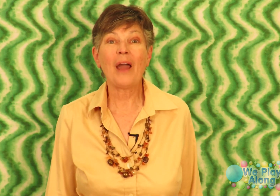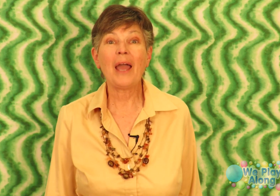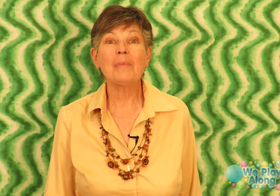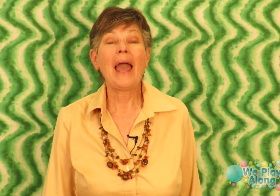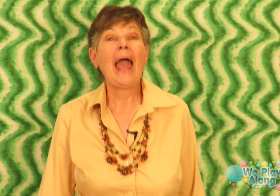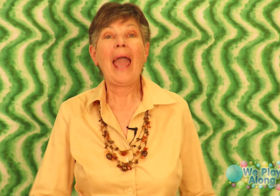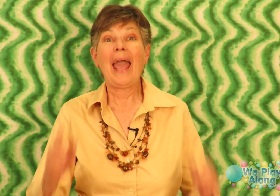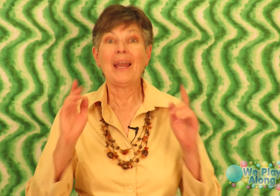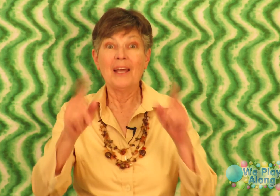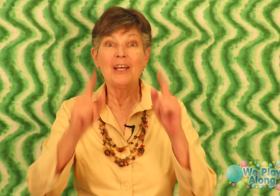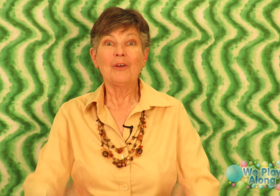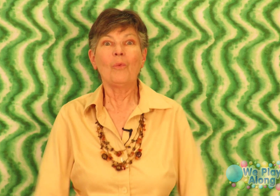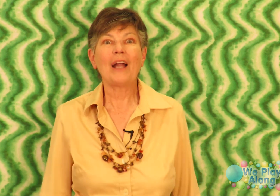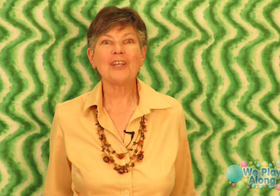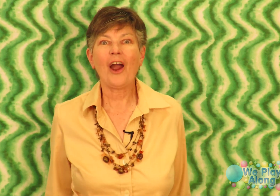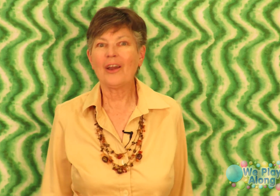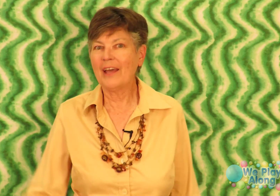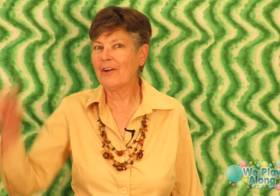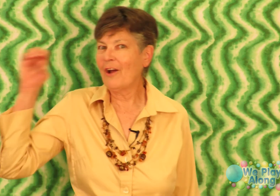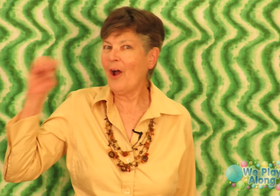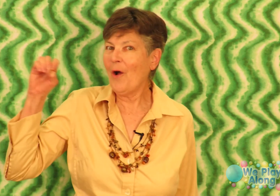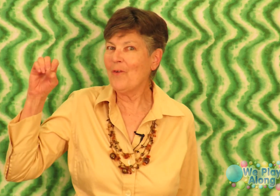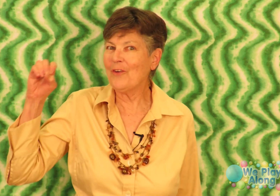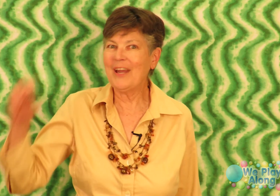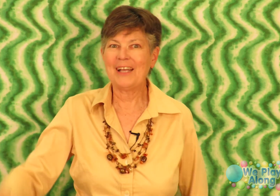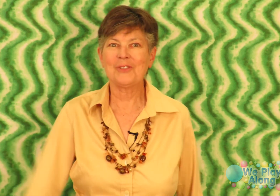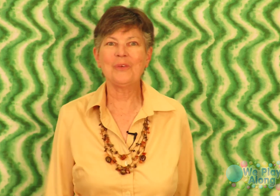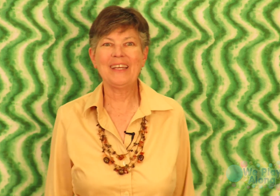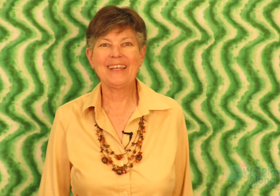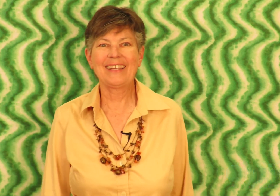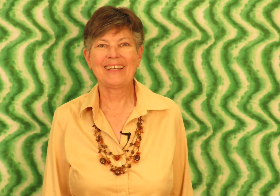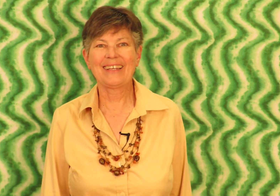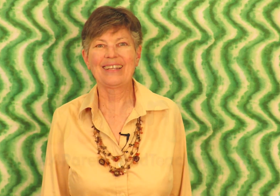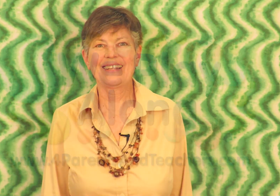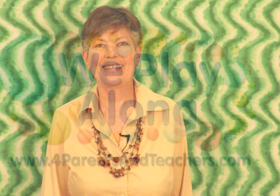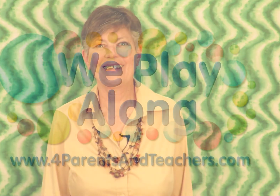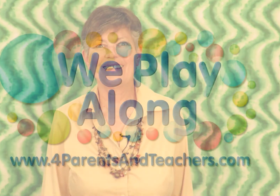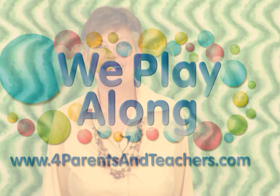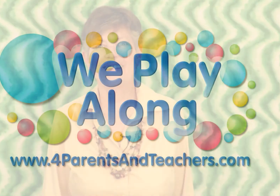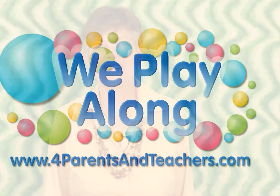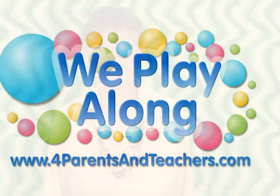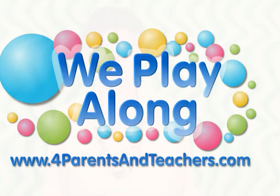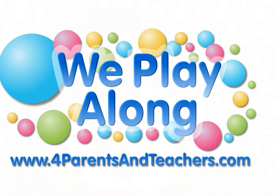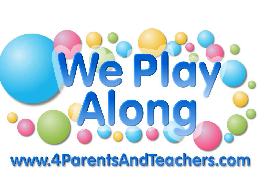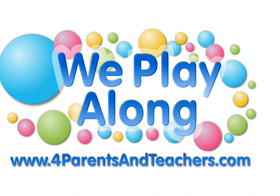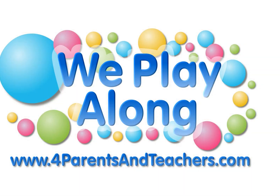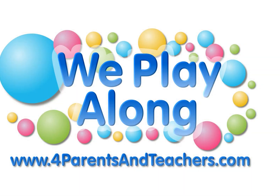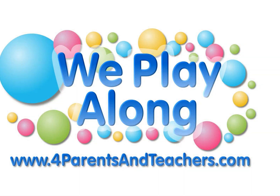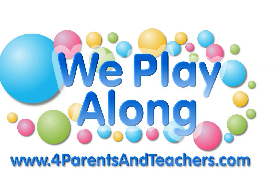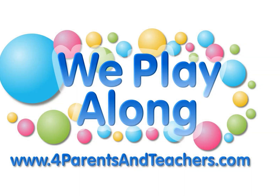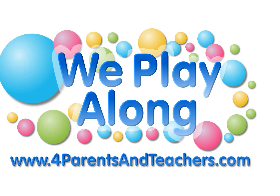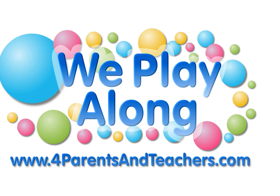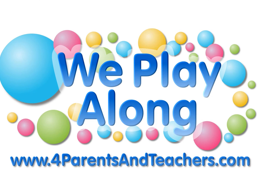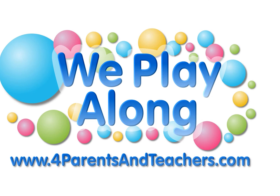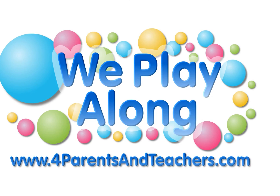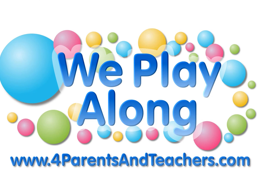subscribe and watch our letter O for next week. Play, play, play along. Come on and play along.